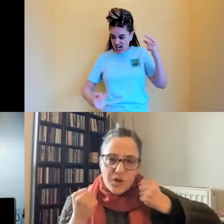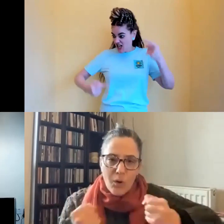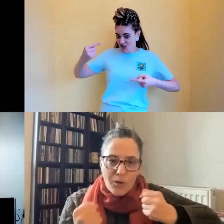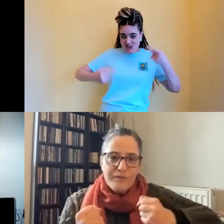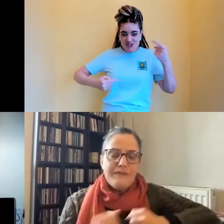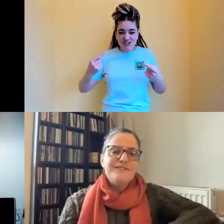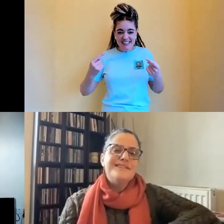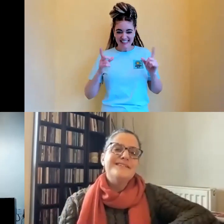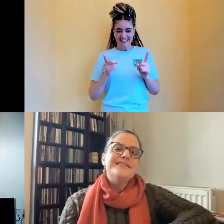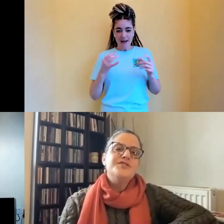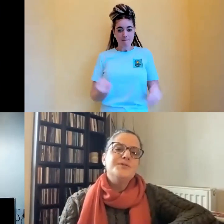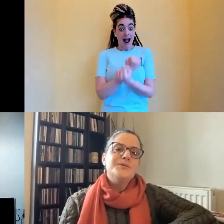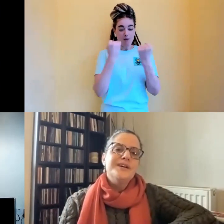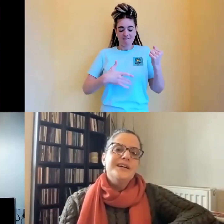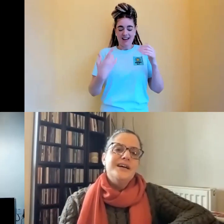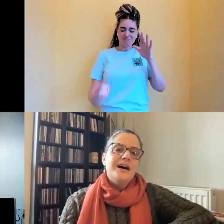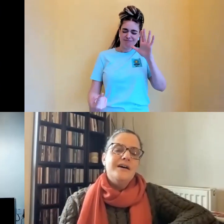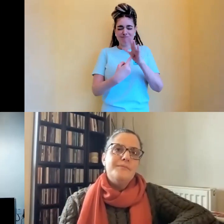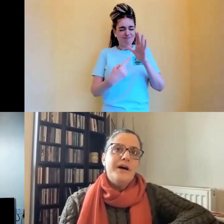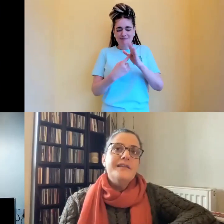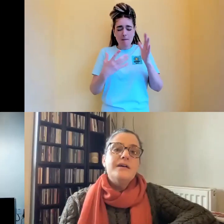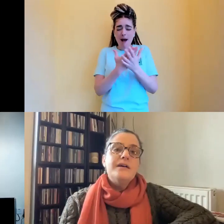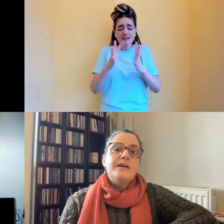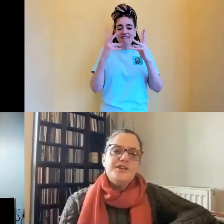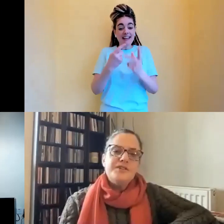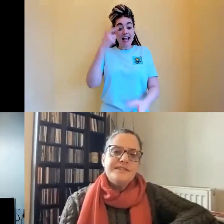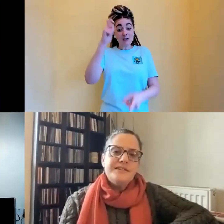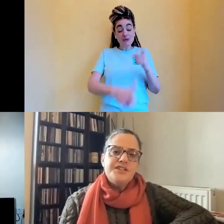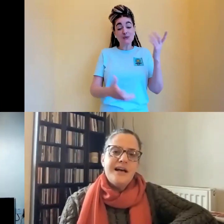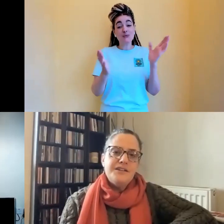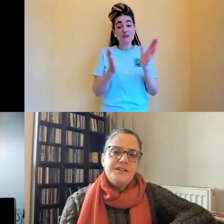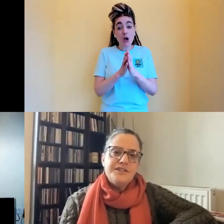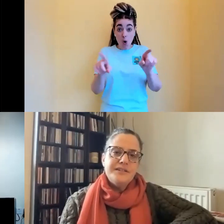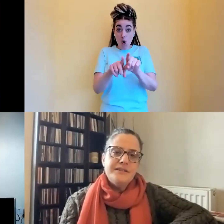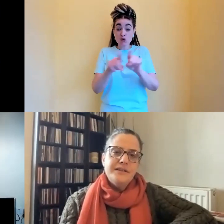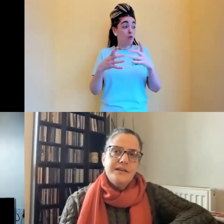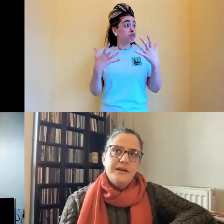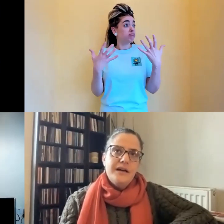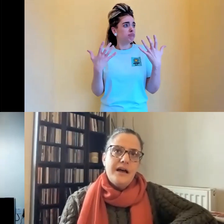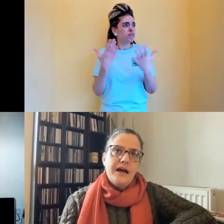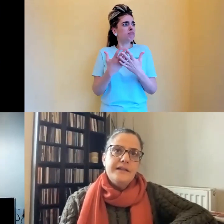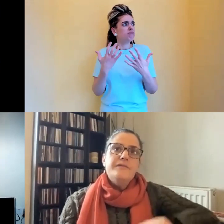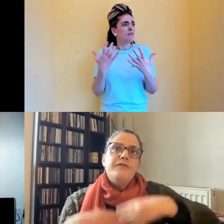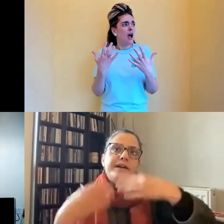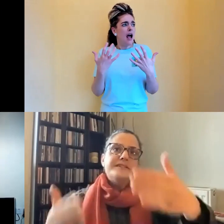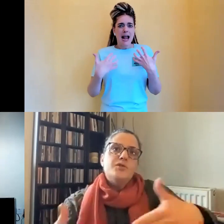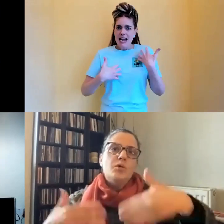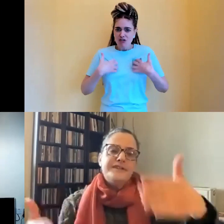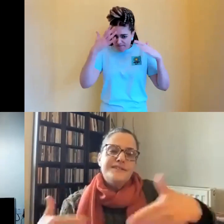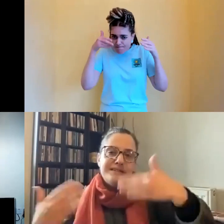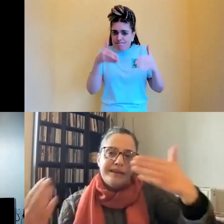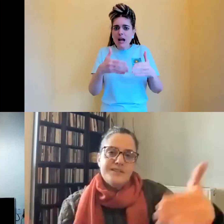of the core of everything that I do, and that I'm really interested in challenging and inviting